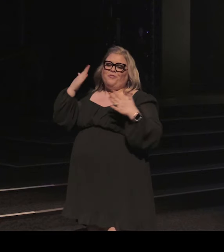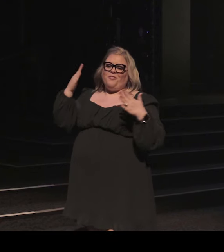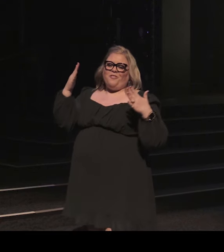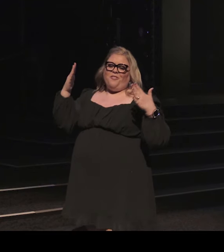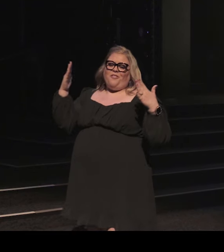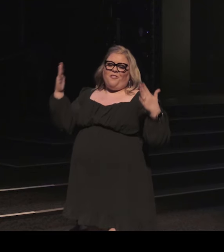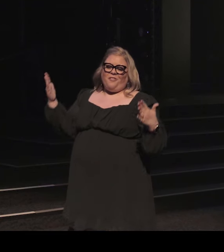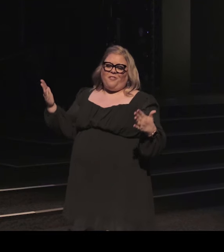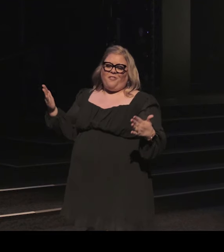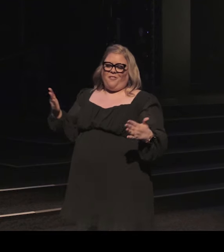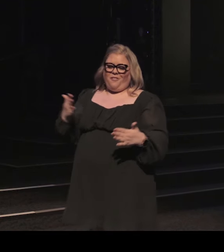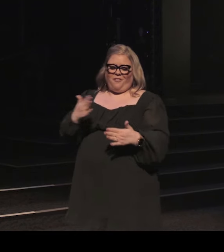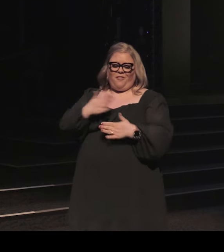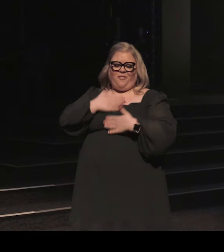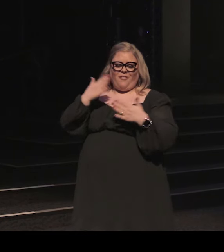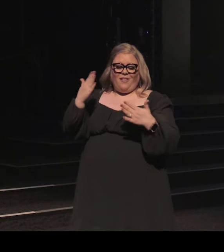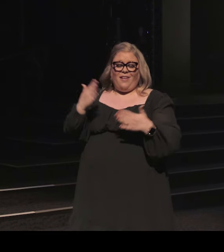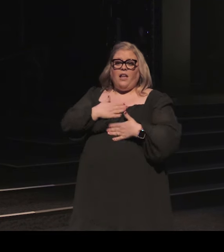of